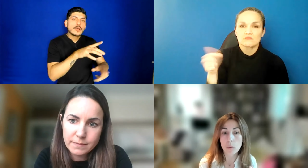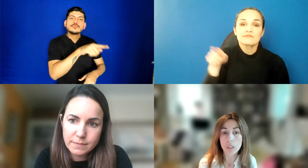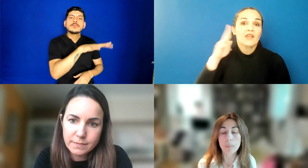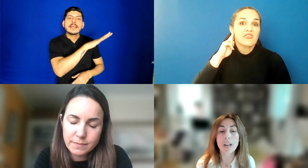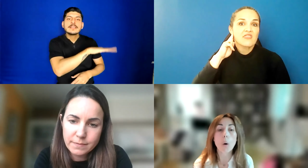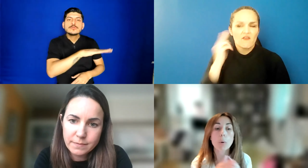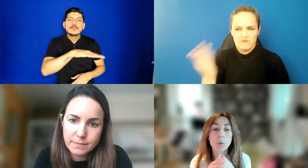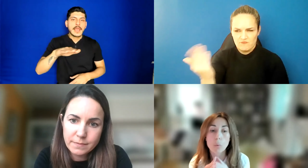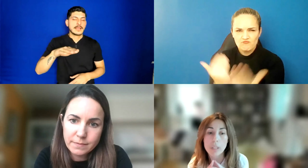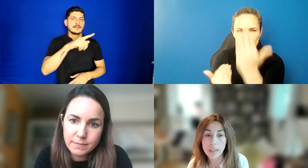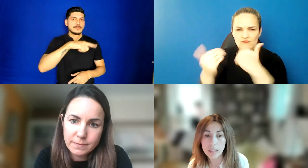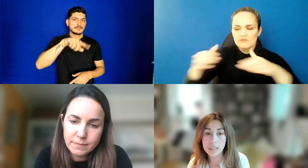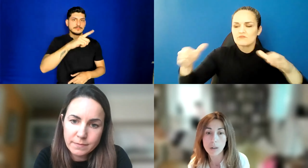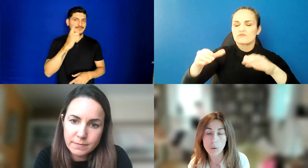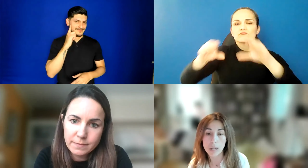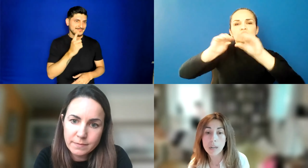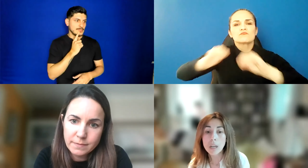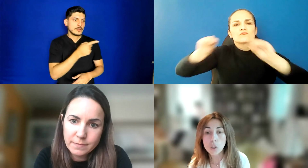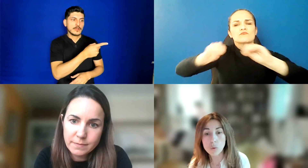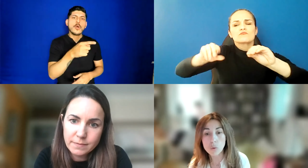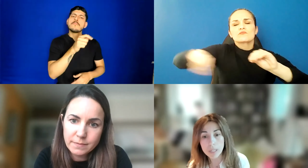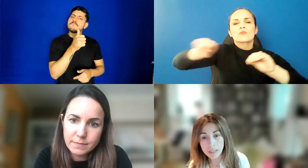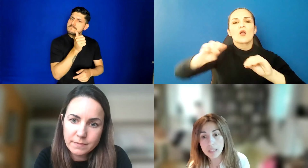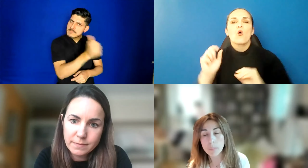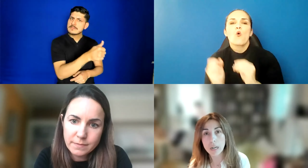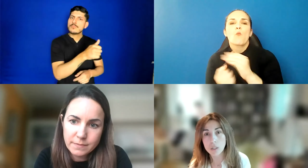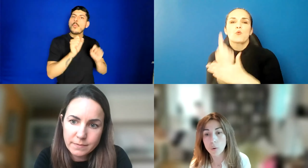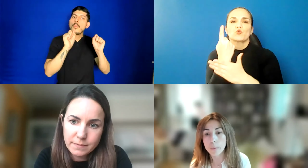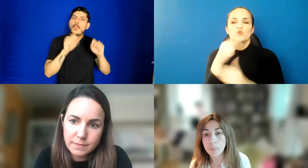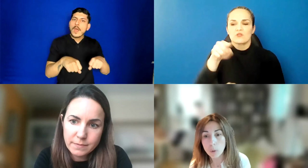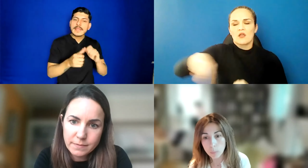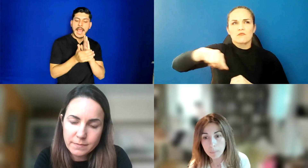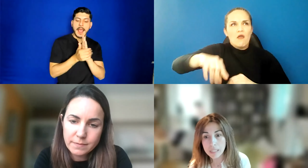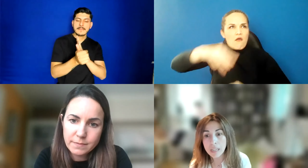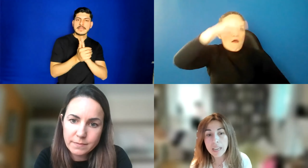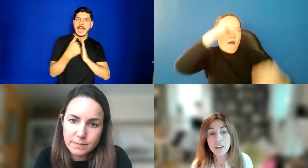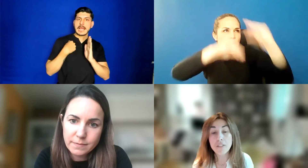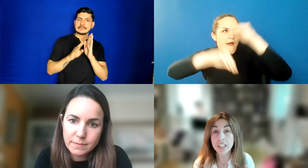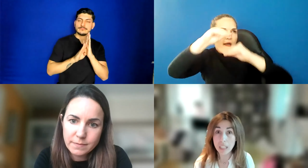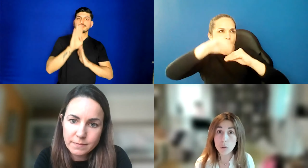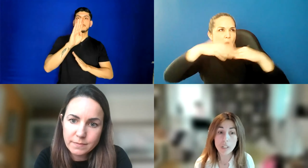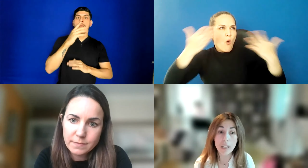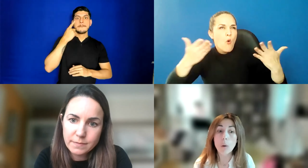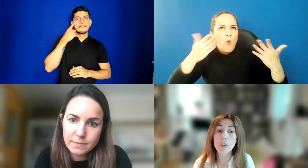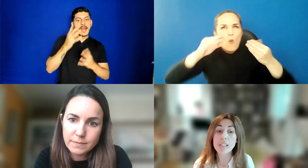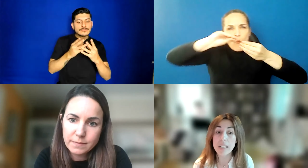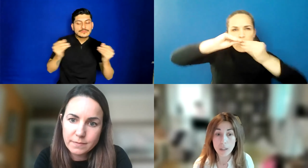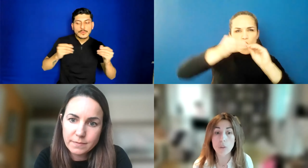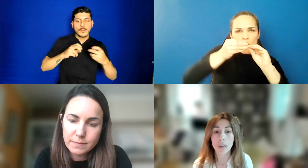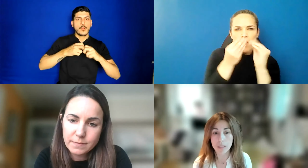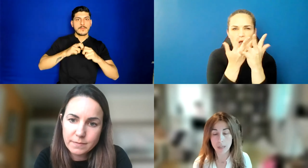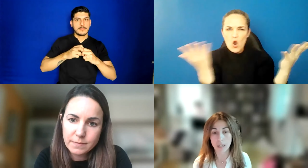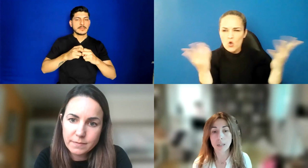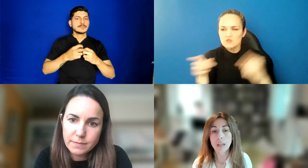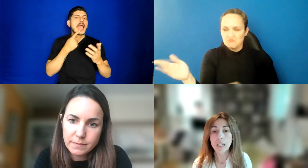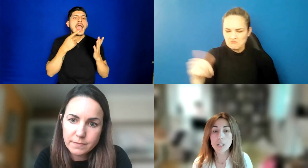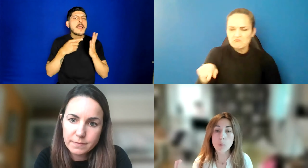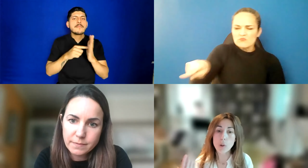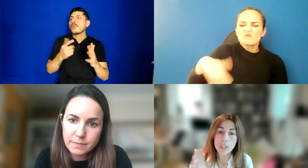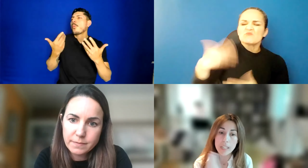based on experience. So the children with hearing disabilities were given the opportunity to resolve